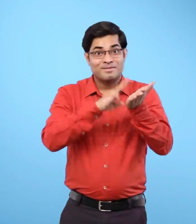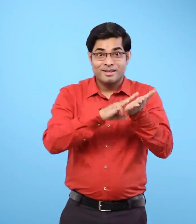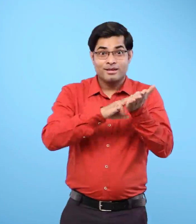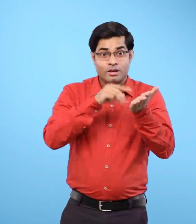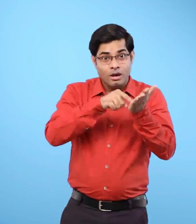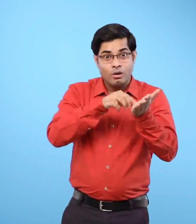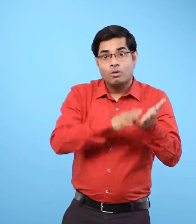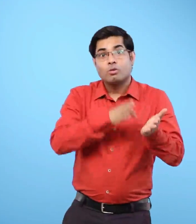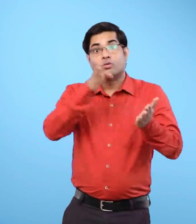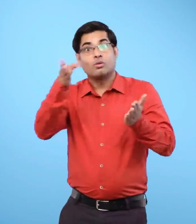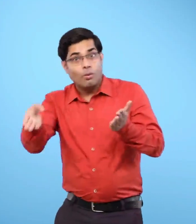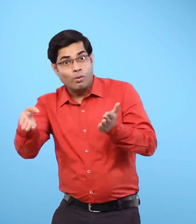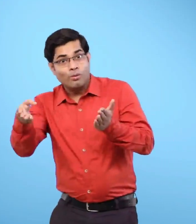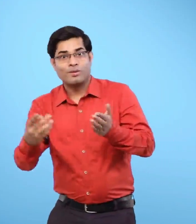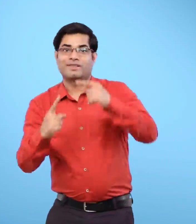went to Tuesday